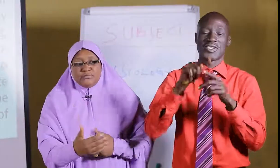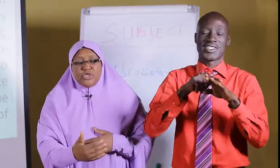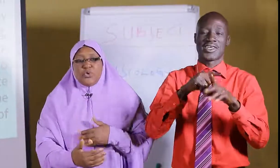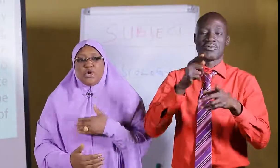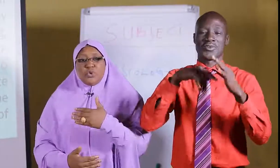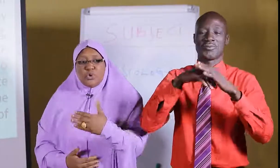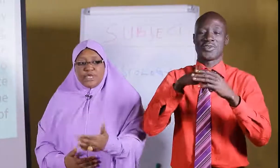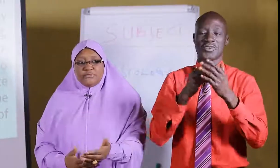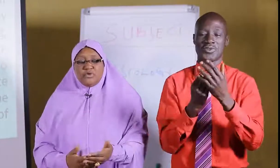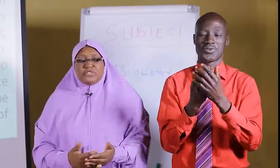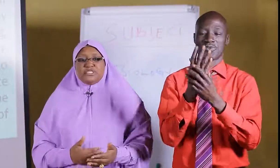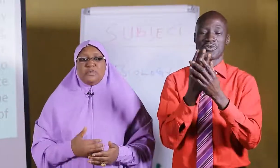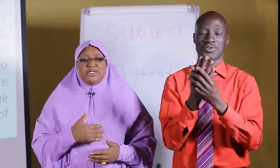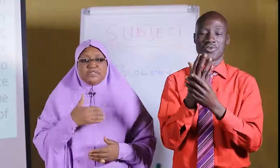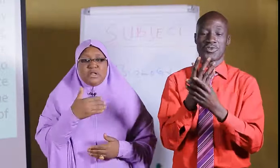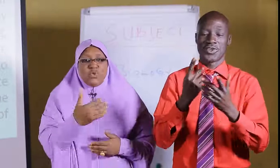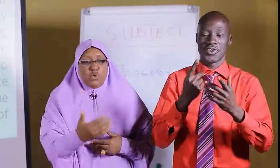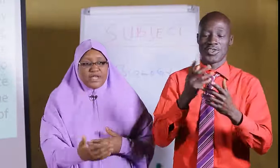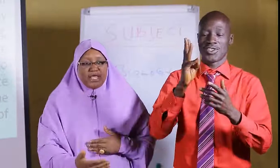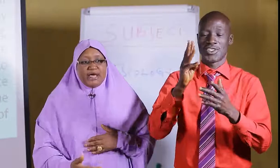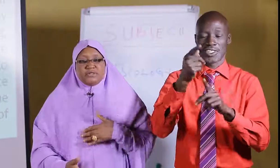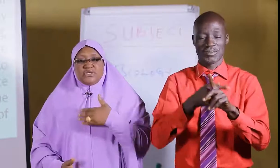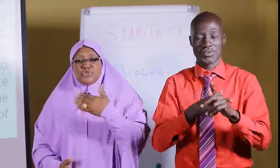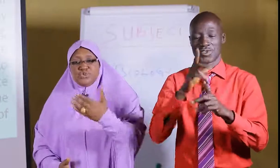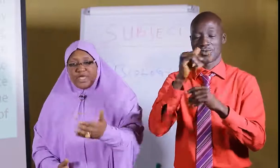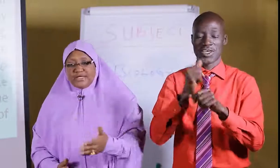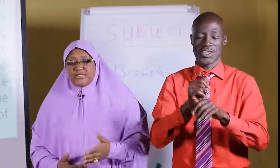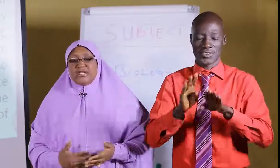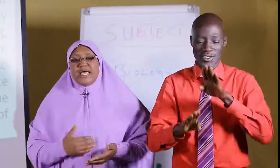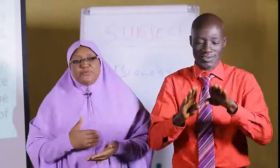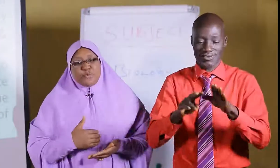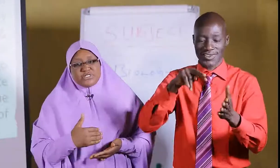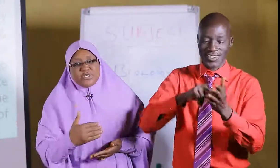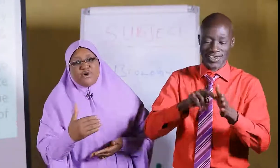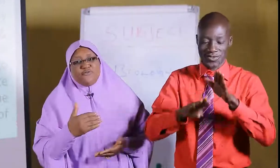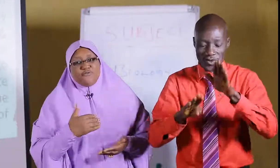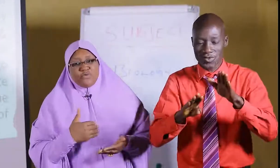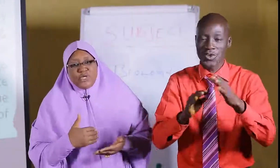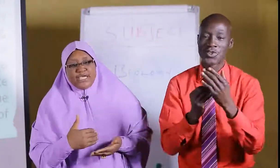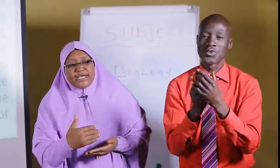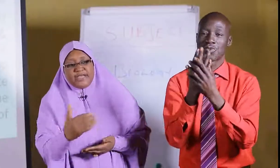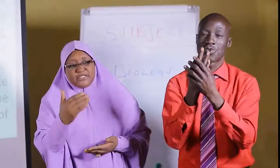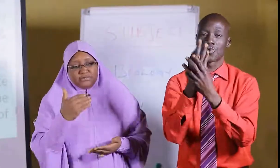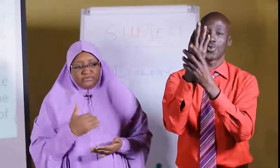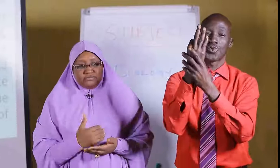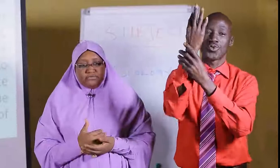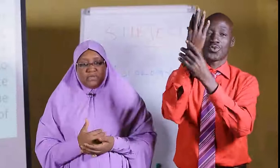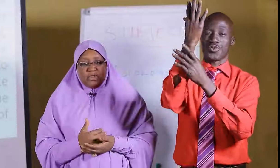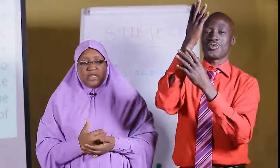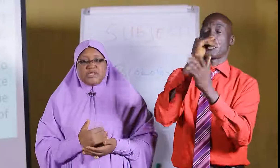on, you were growing 6 months, 1 year, 2 years. That process of